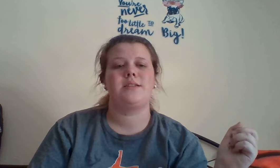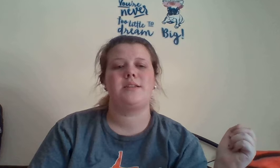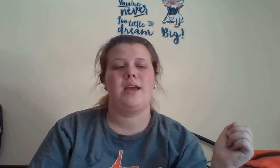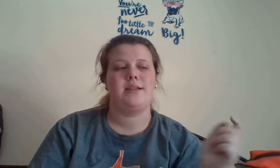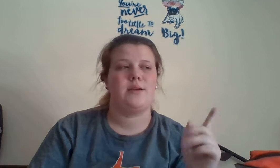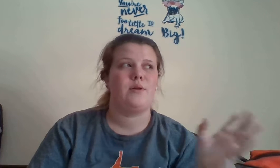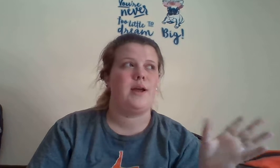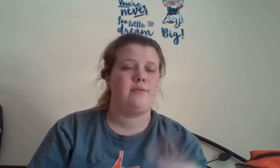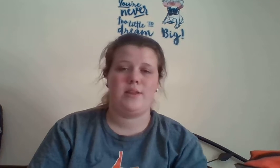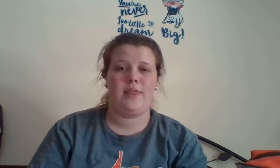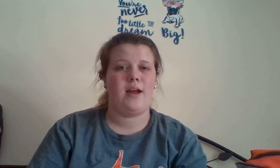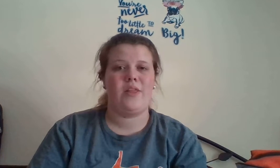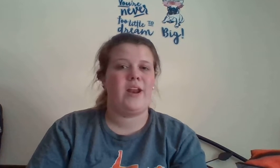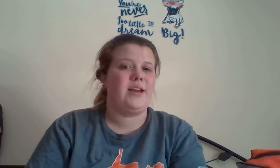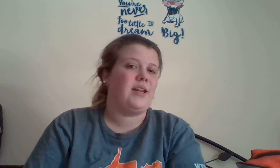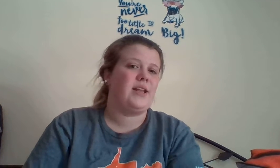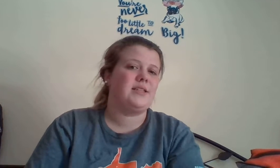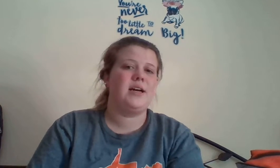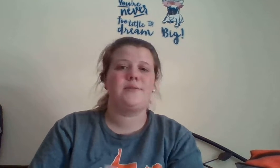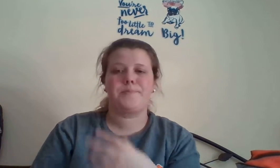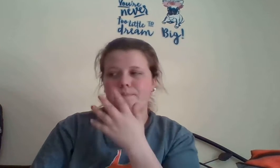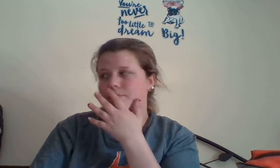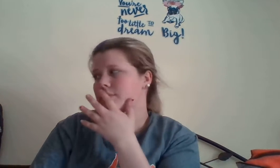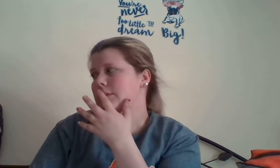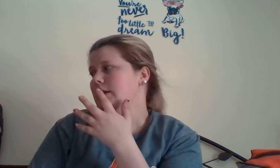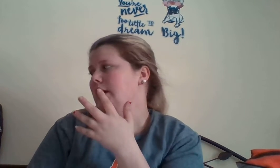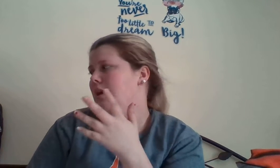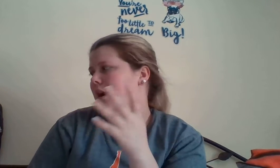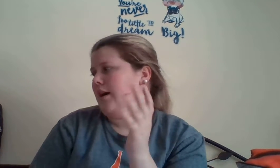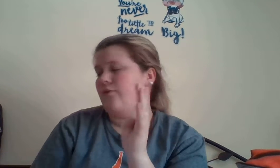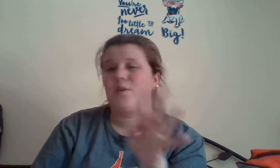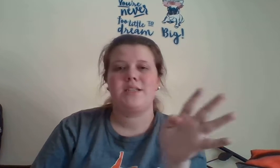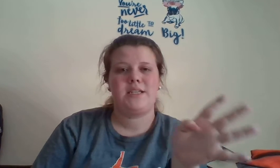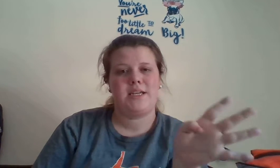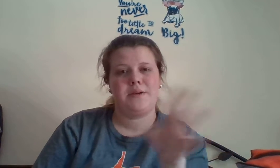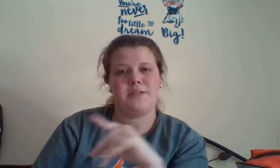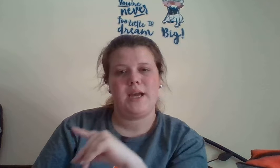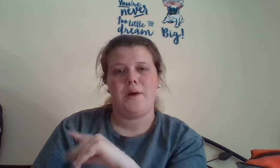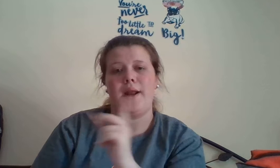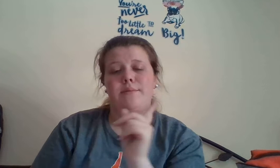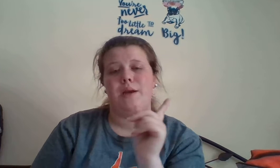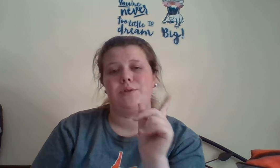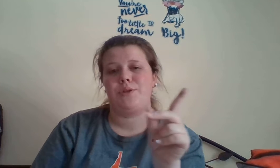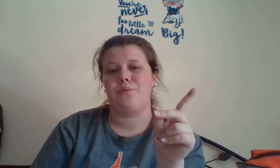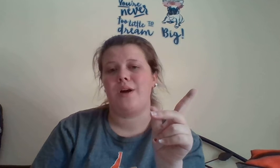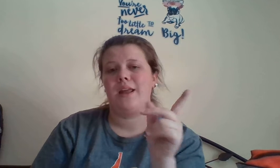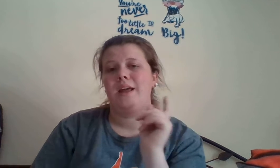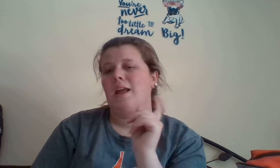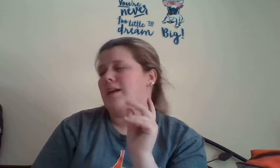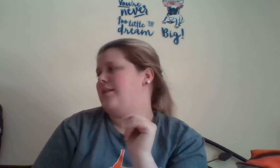list and I wrote everything down that I needed to get done. I had 4 sticky notes out and I'm down to 1